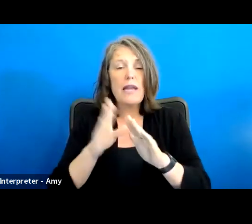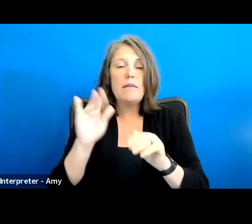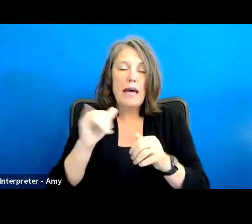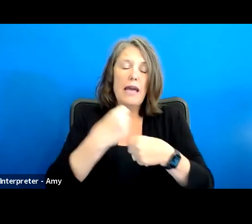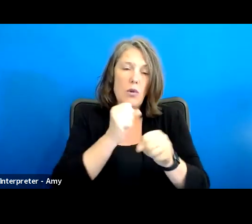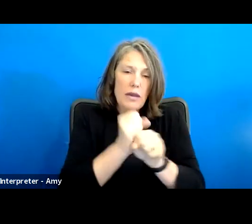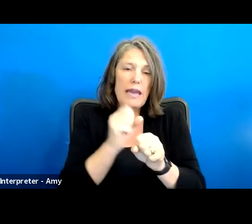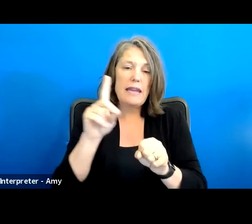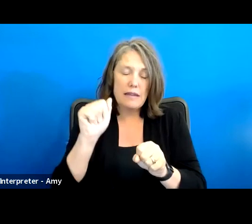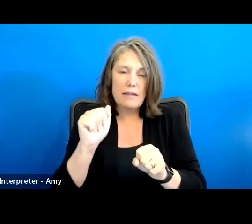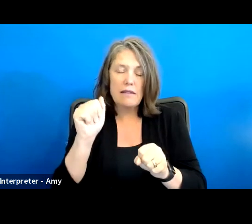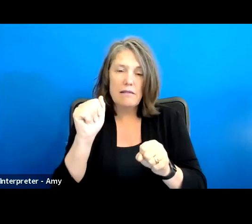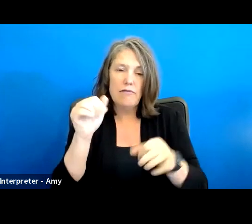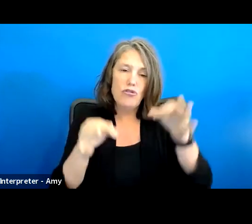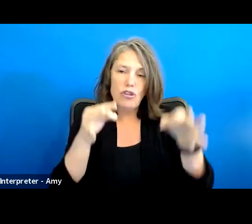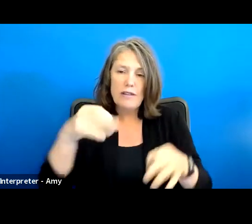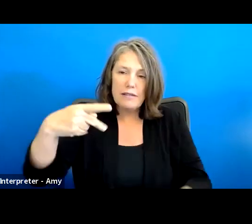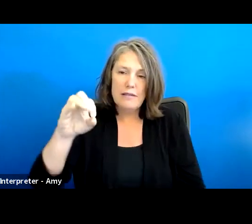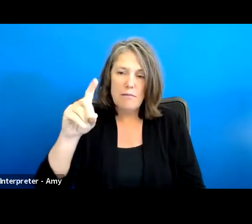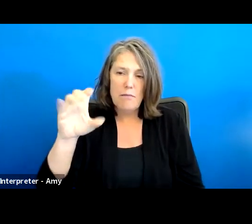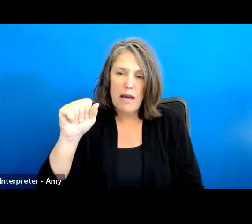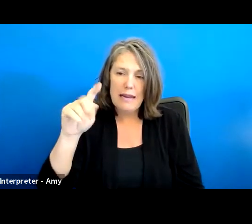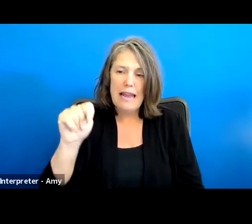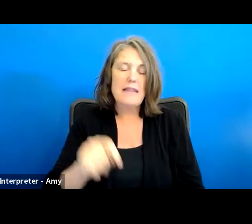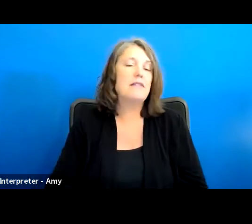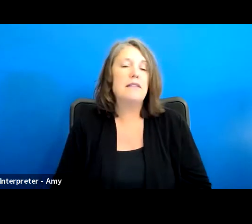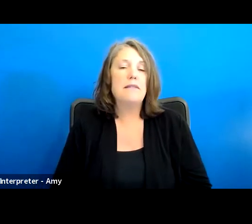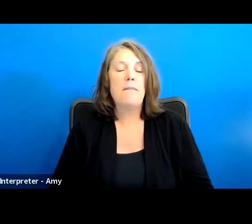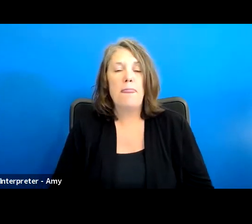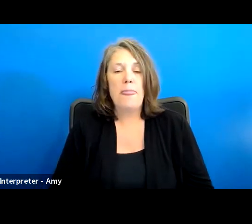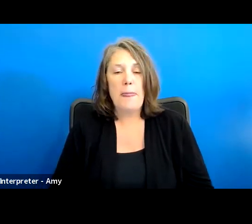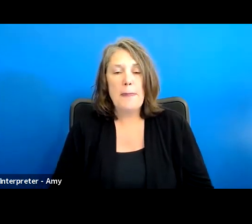creating a disability justice podcast. So,